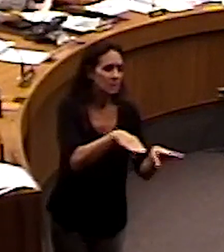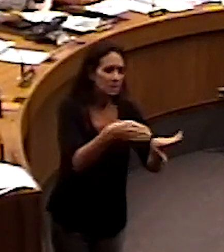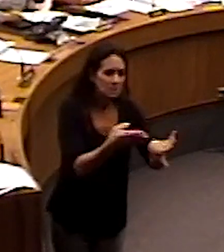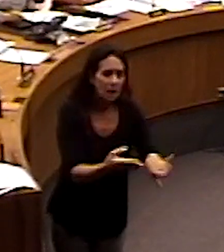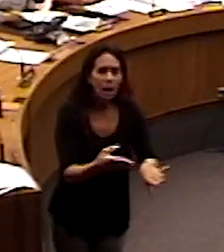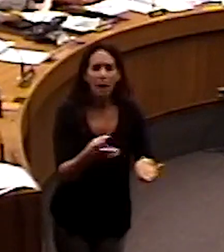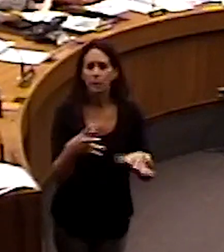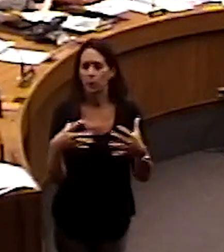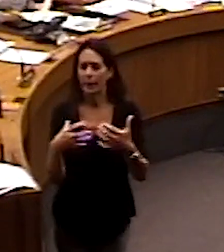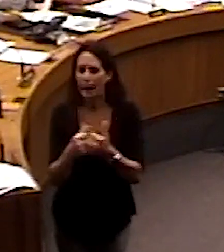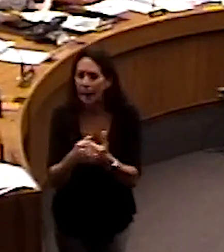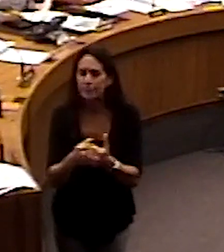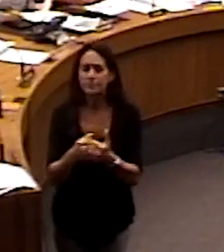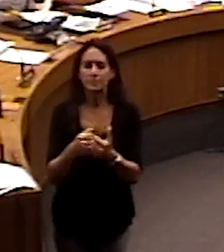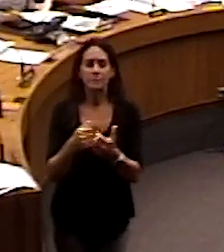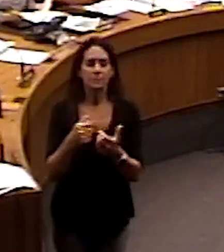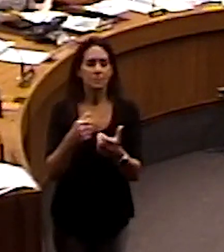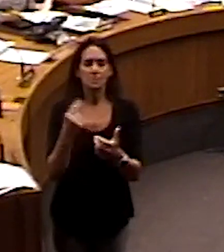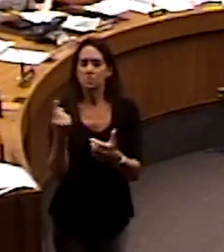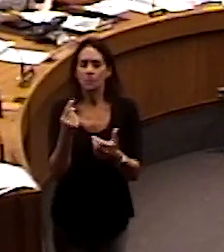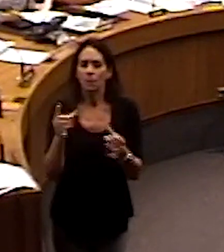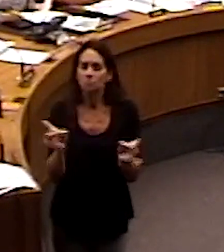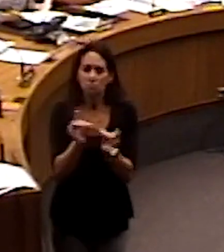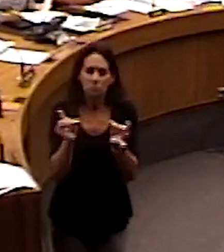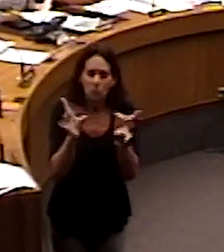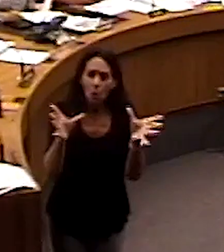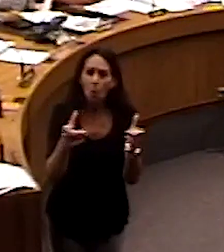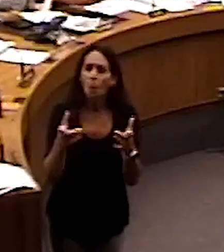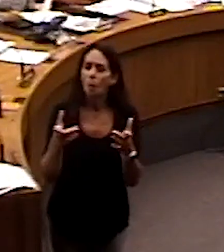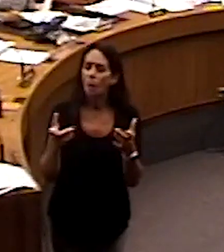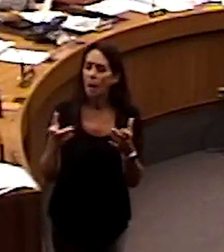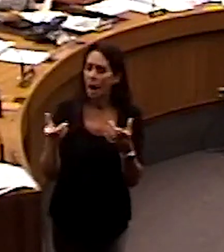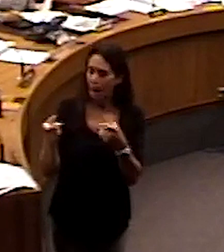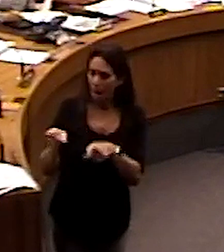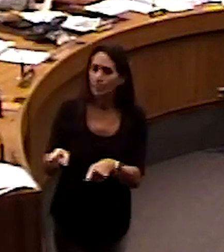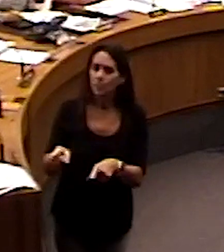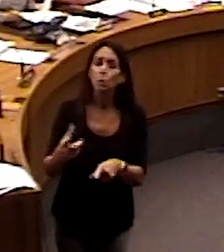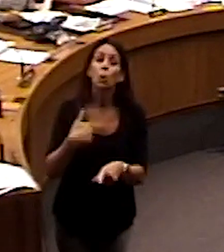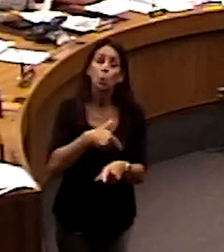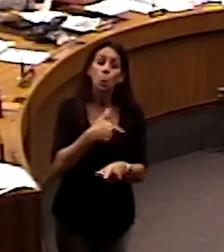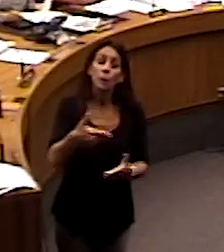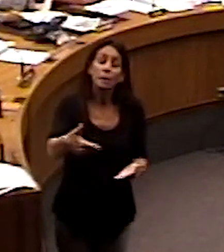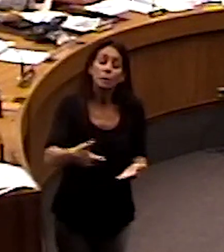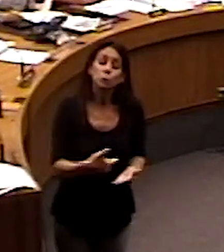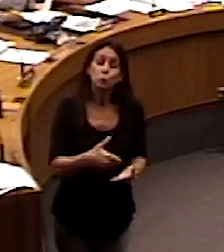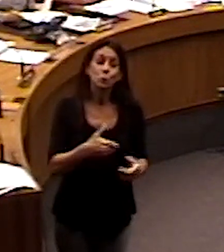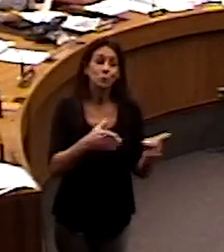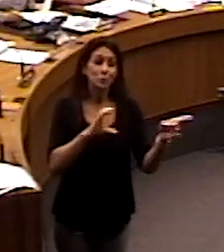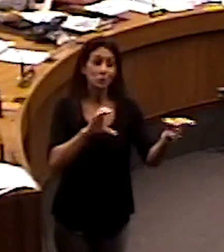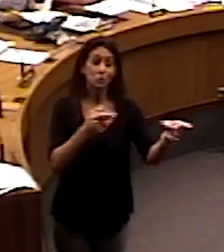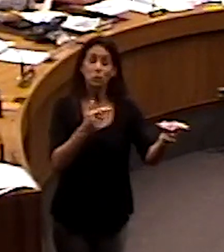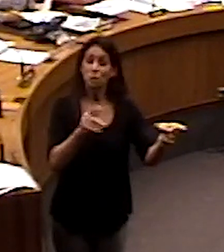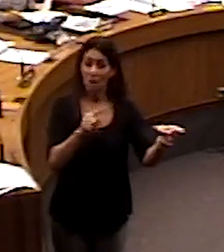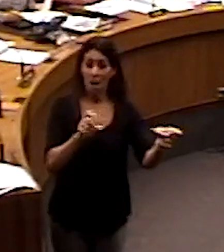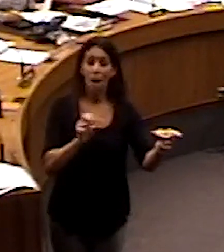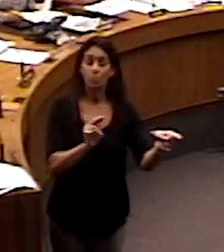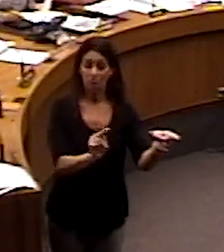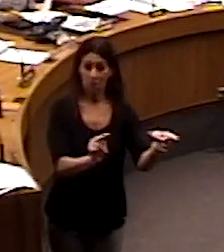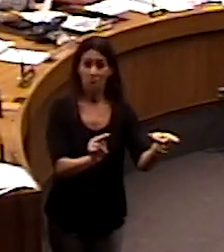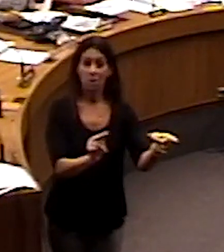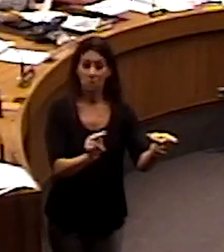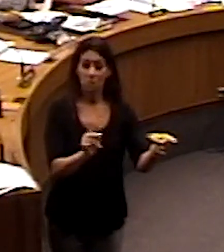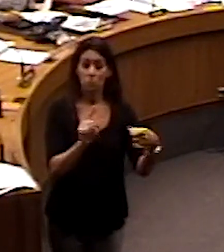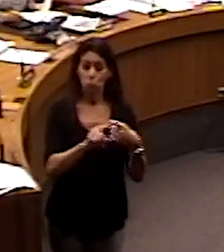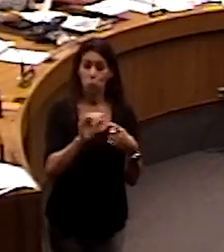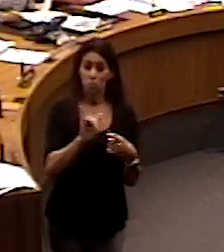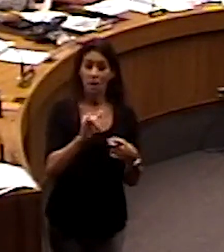incident involving our citizens. We introduce our chaplains to that